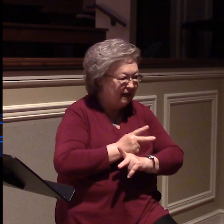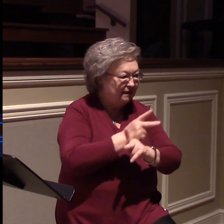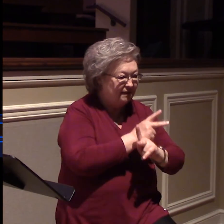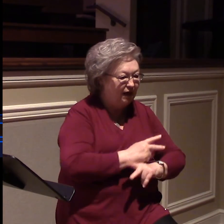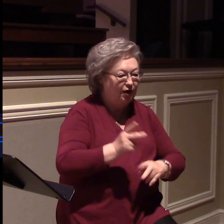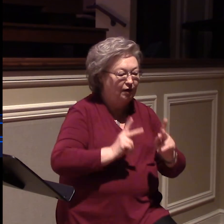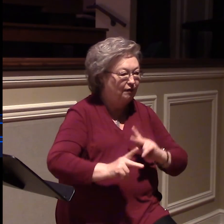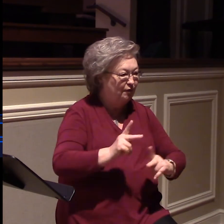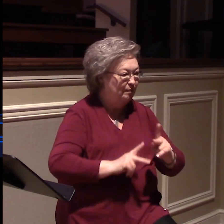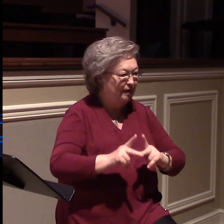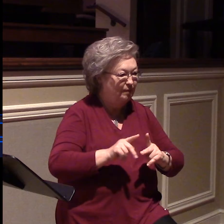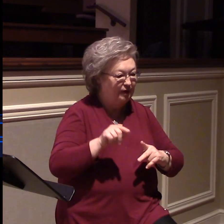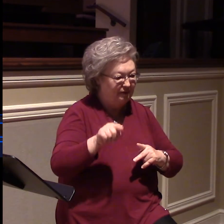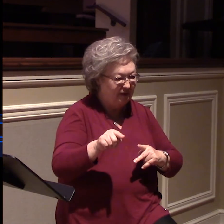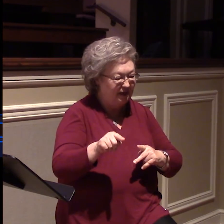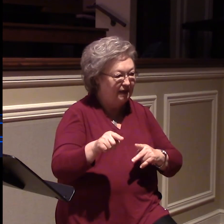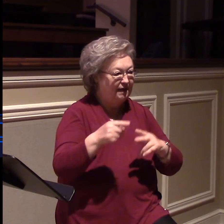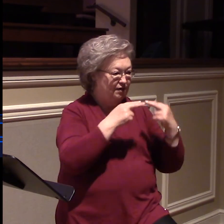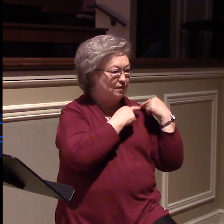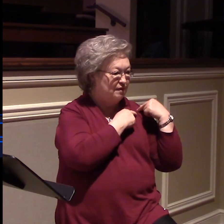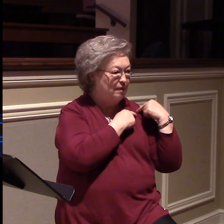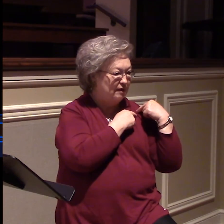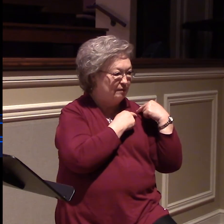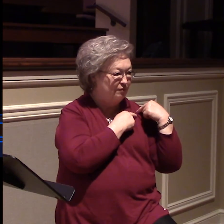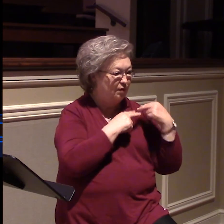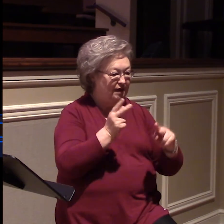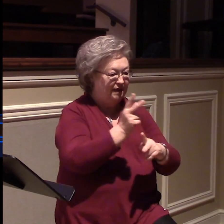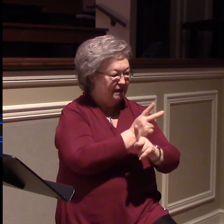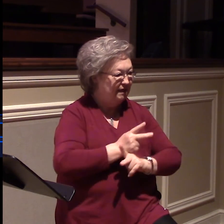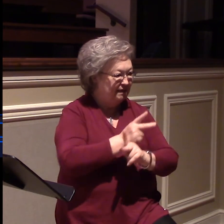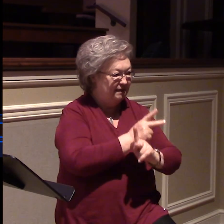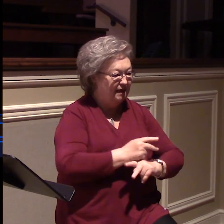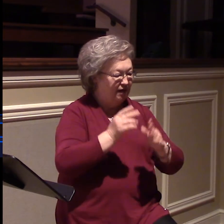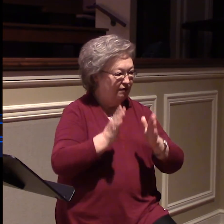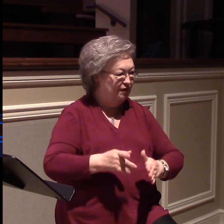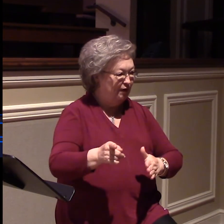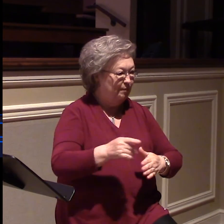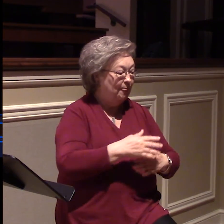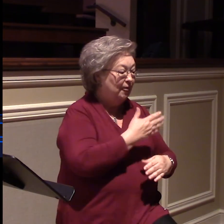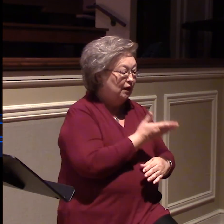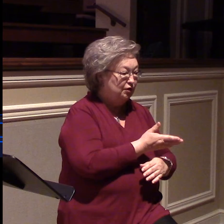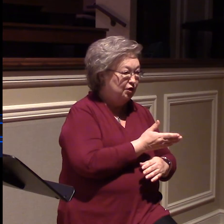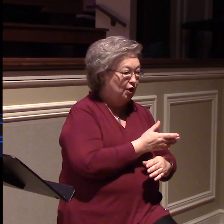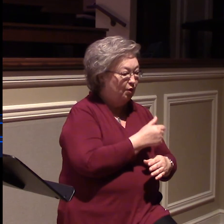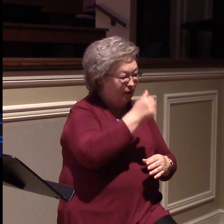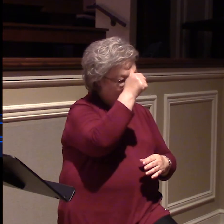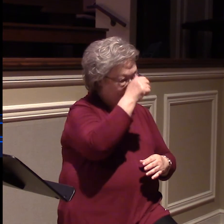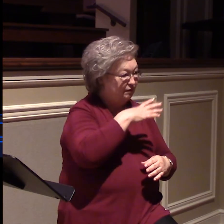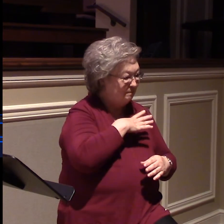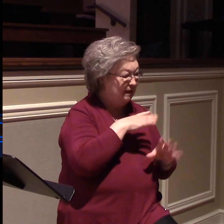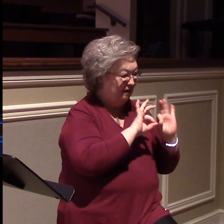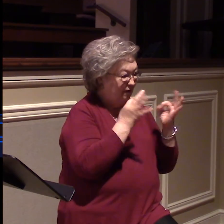given responsibility. And so these men, these family men, are to be good